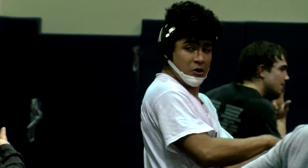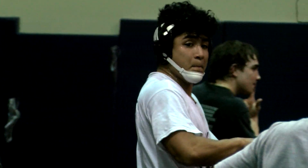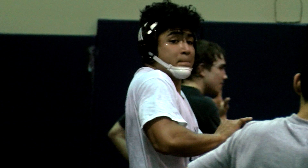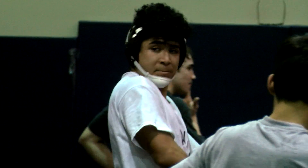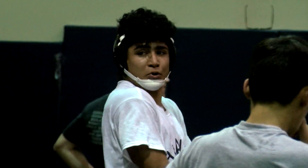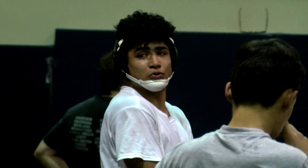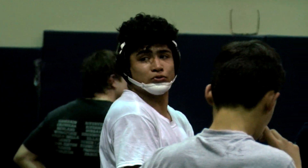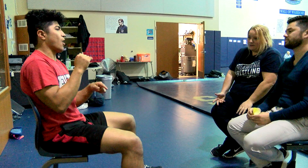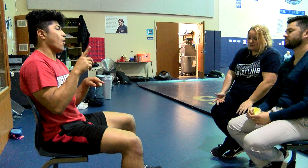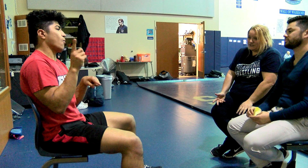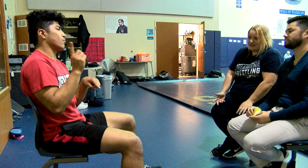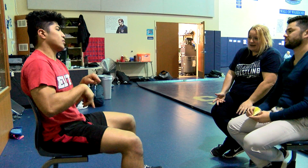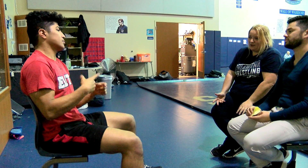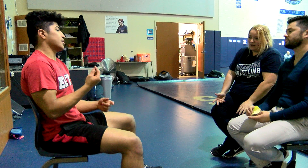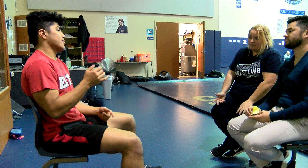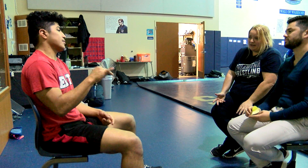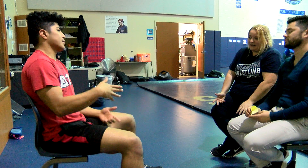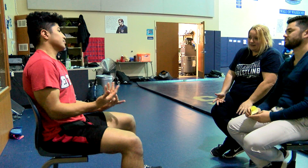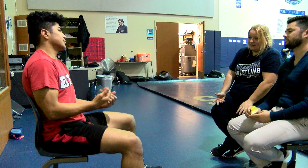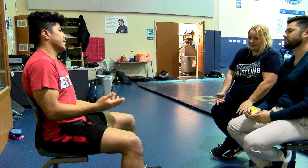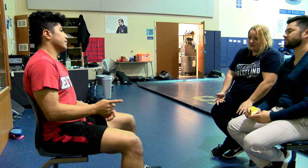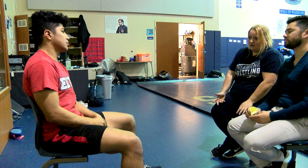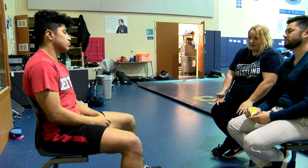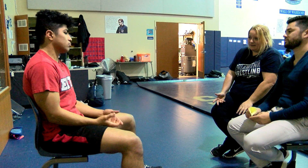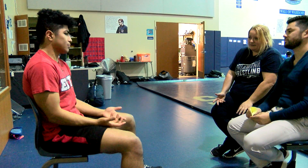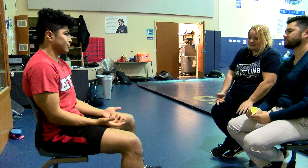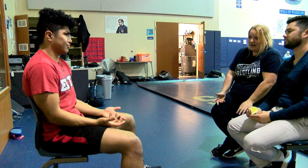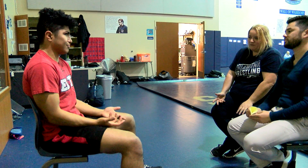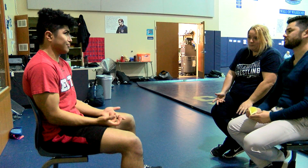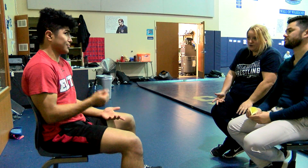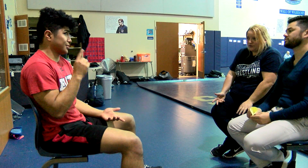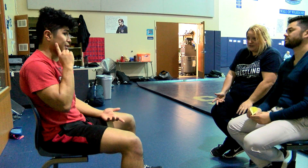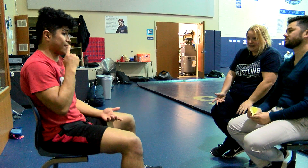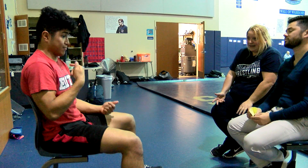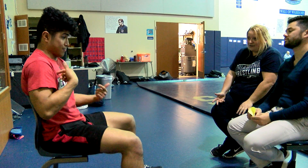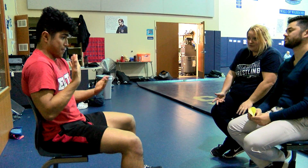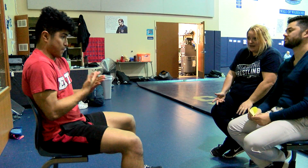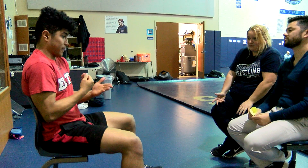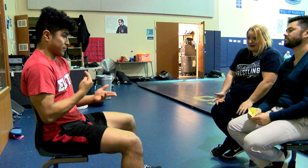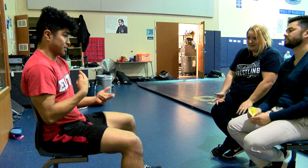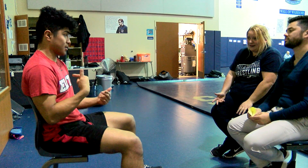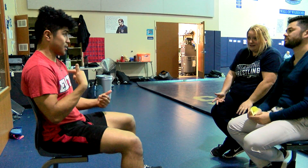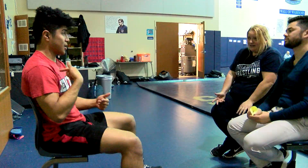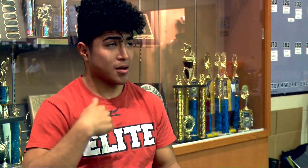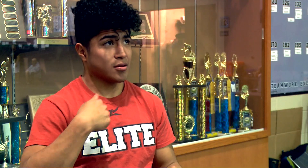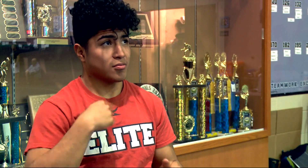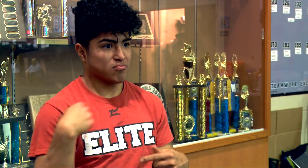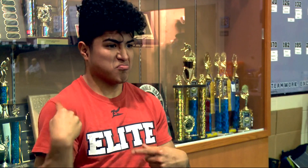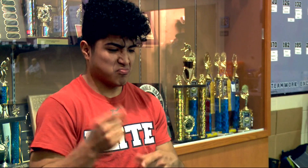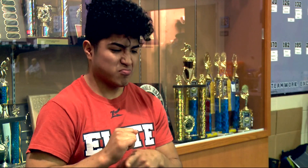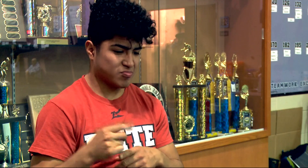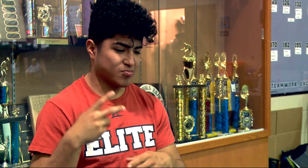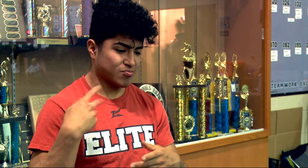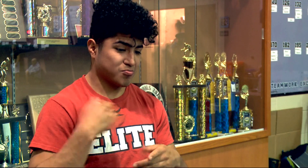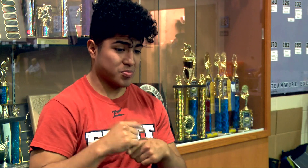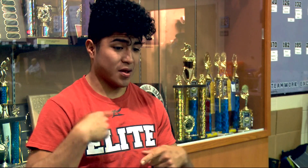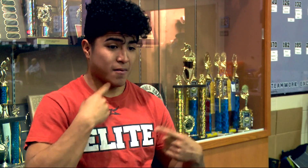Washington. People just kind of look at me as, oh, it's a deaf person. They can't do that. Well, I said, yeah, I'm obviously wrestling. I